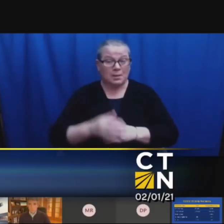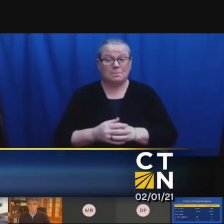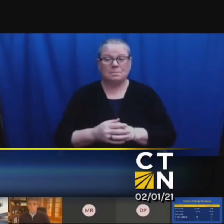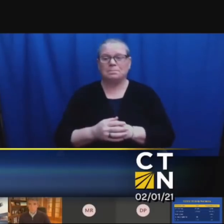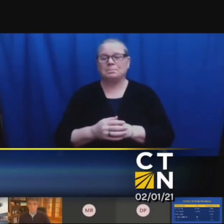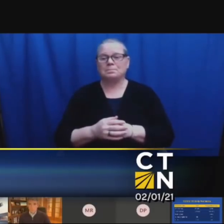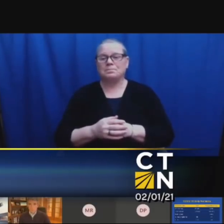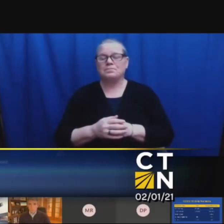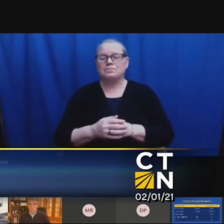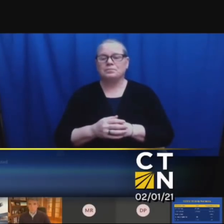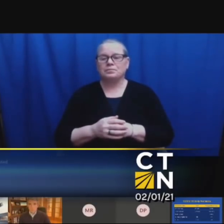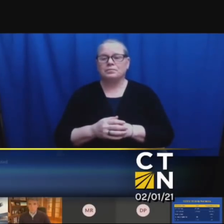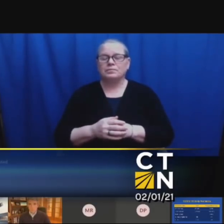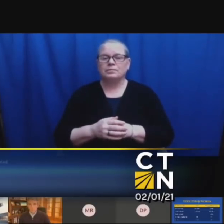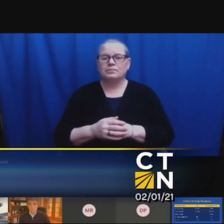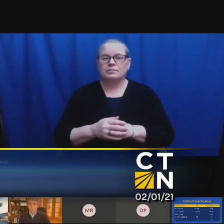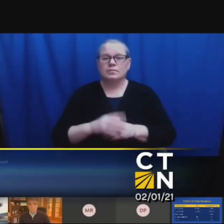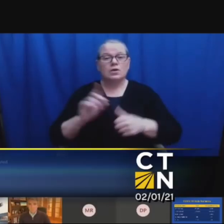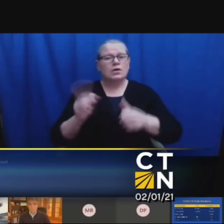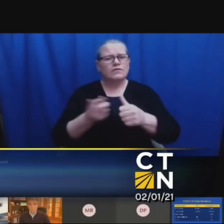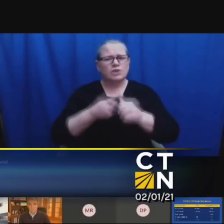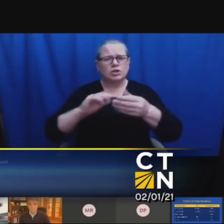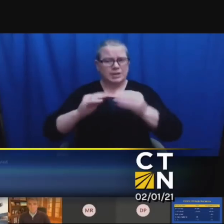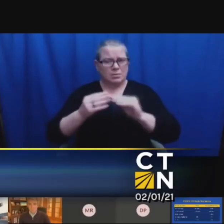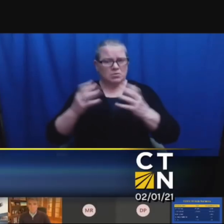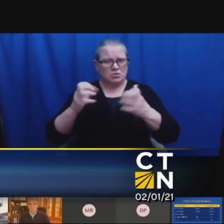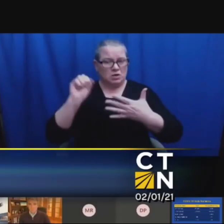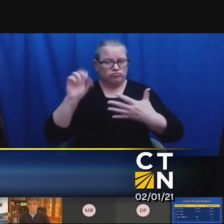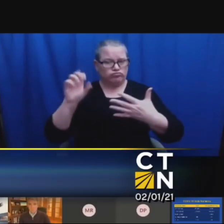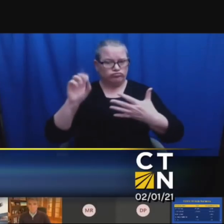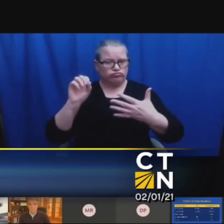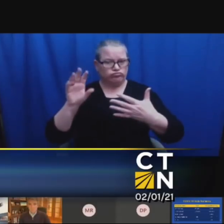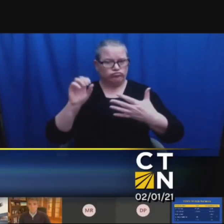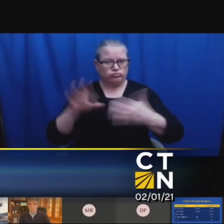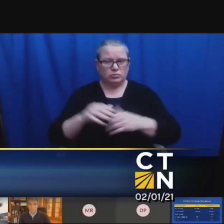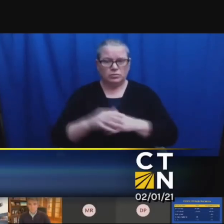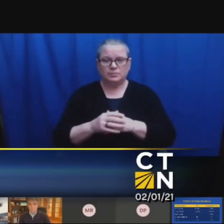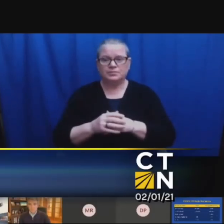Let's give you a quick update on where we are in the numbers. Could you move that corner?